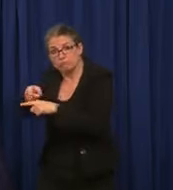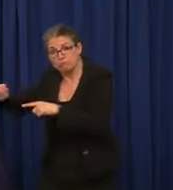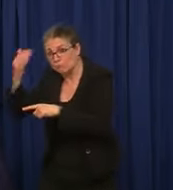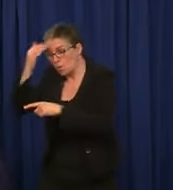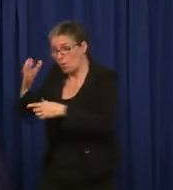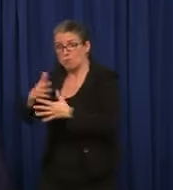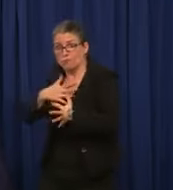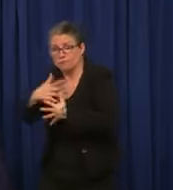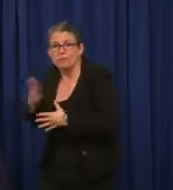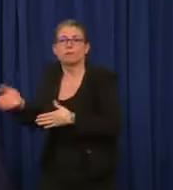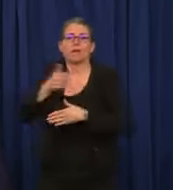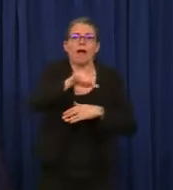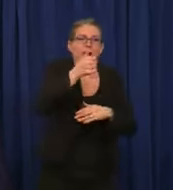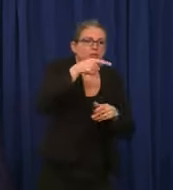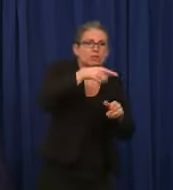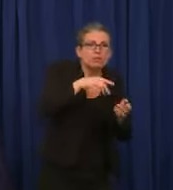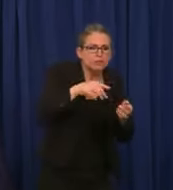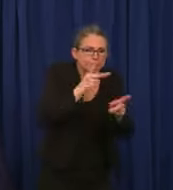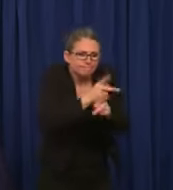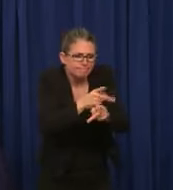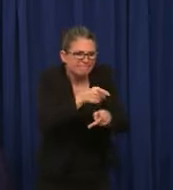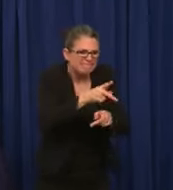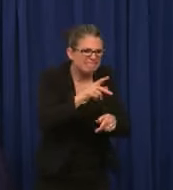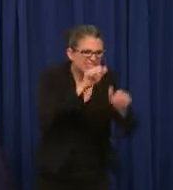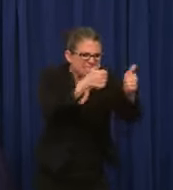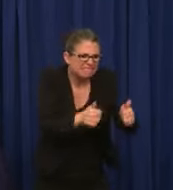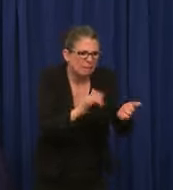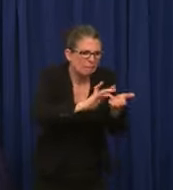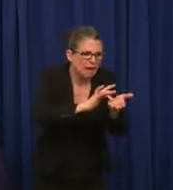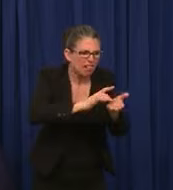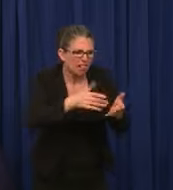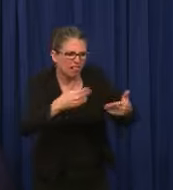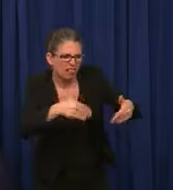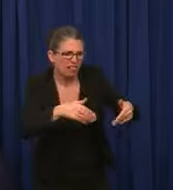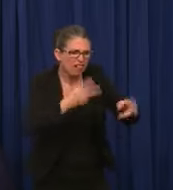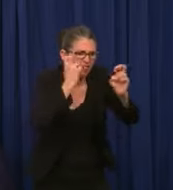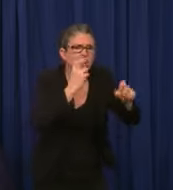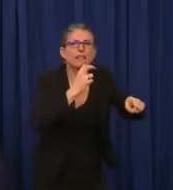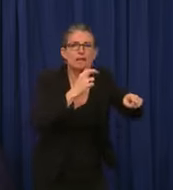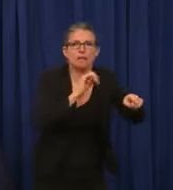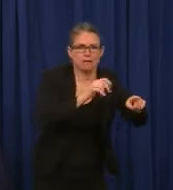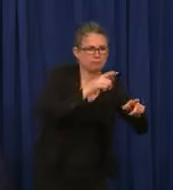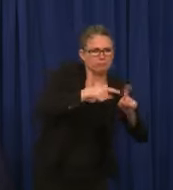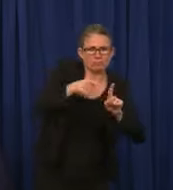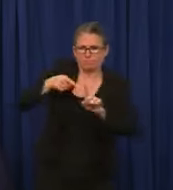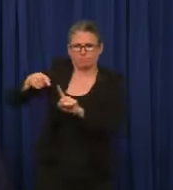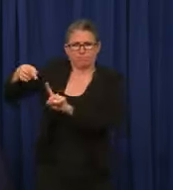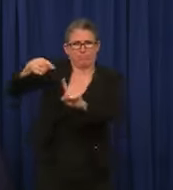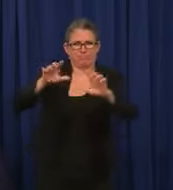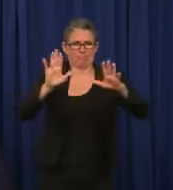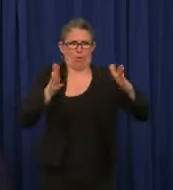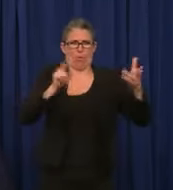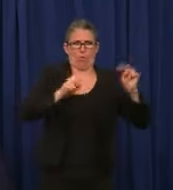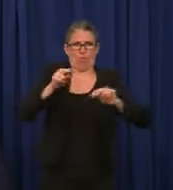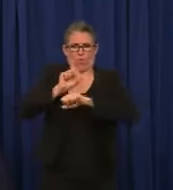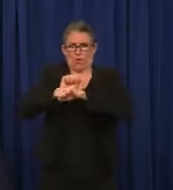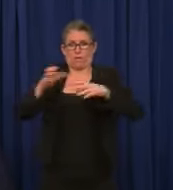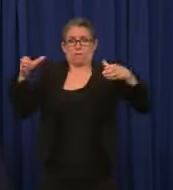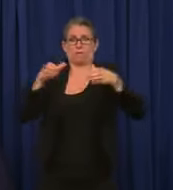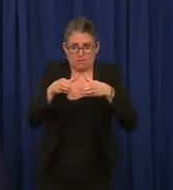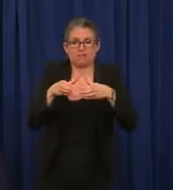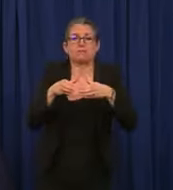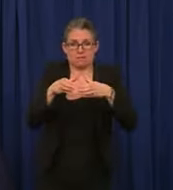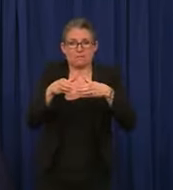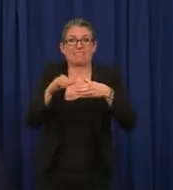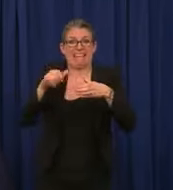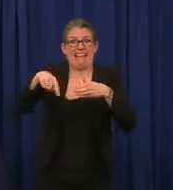as Steve notes, that has been an area that we have focused. I do have the number today of the number of respiratory